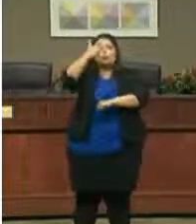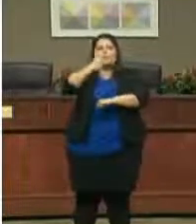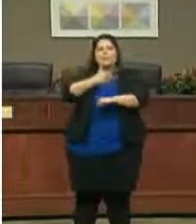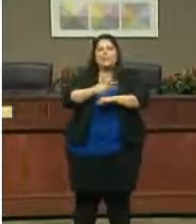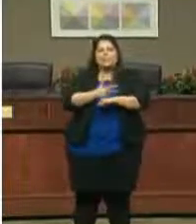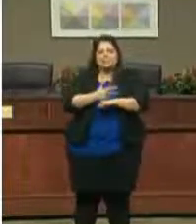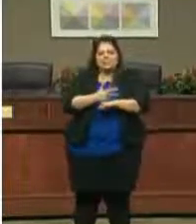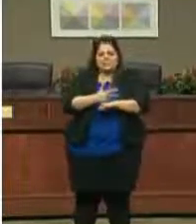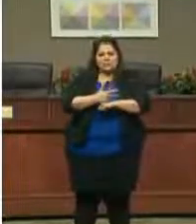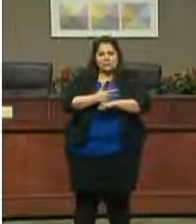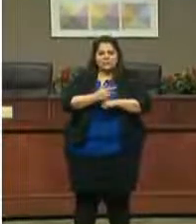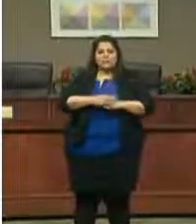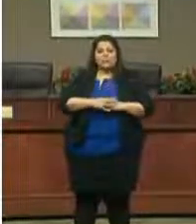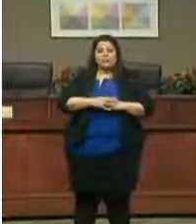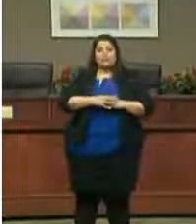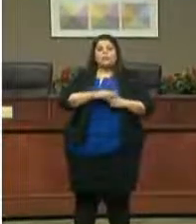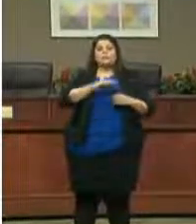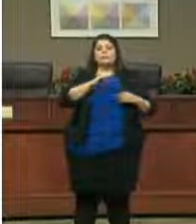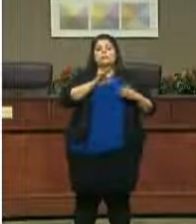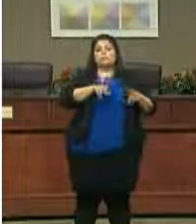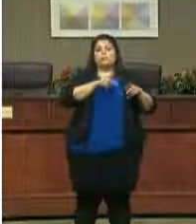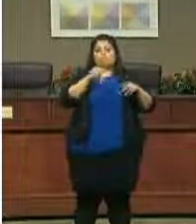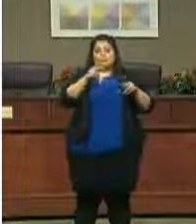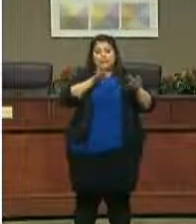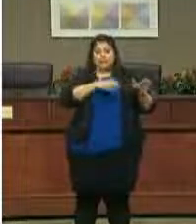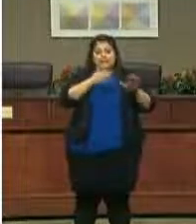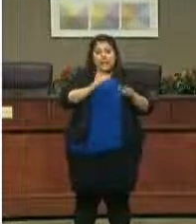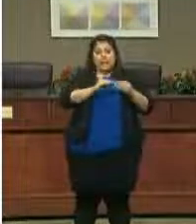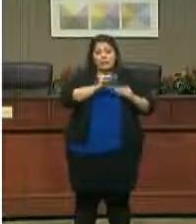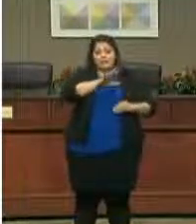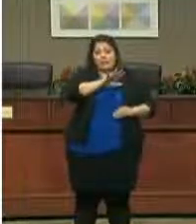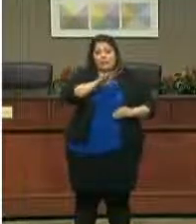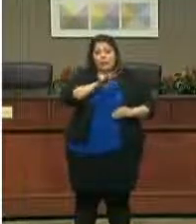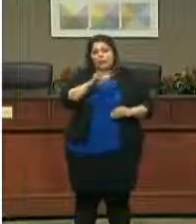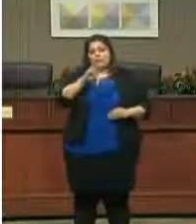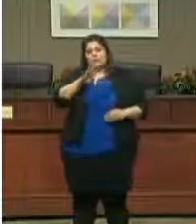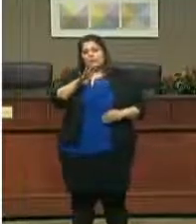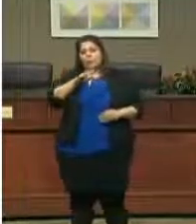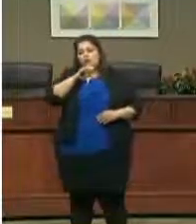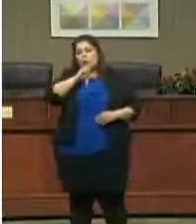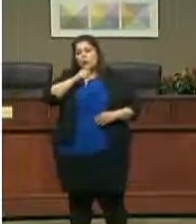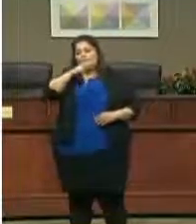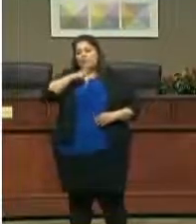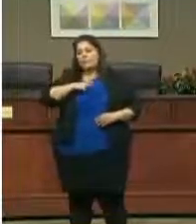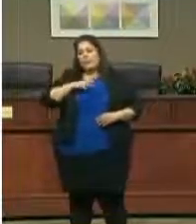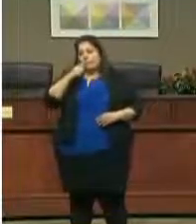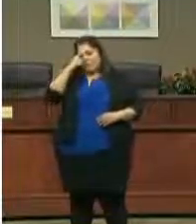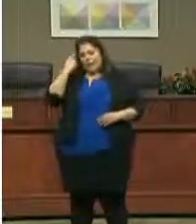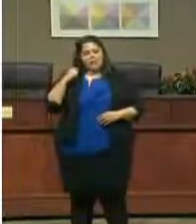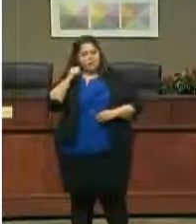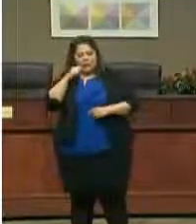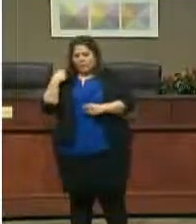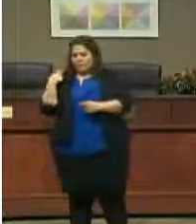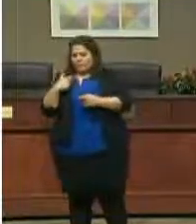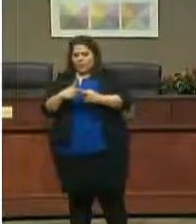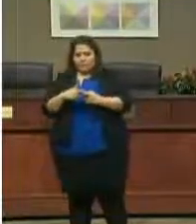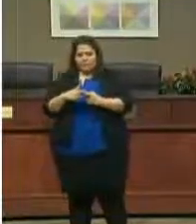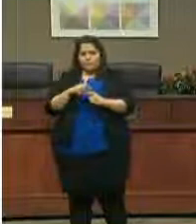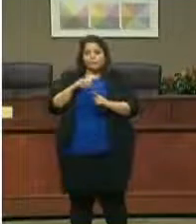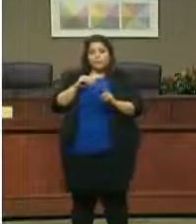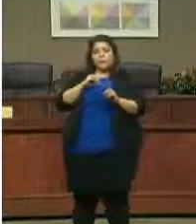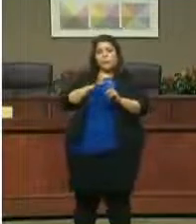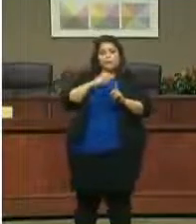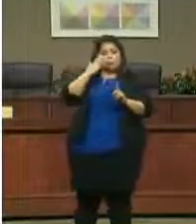Fatality number 54, 60-year-old female, black, non-Hispanic, exposed to a positive